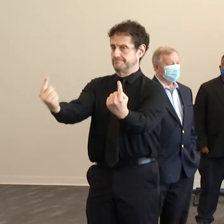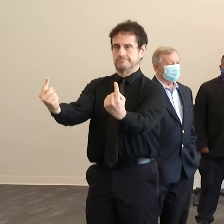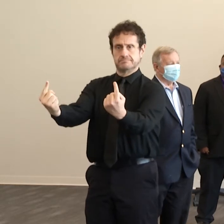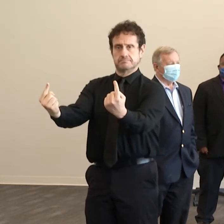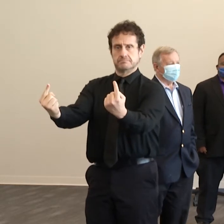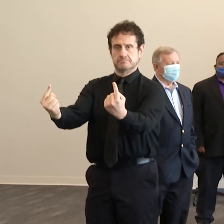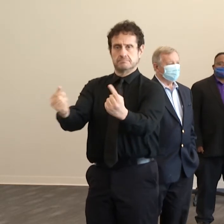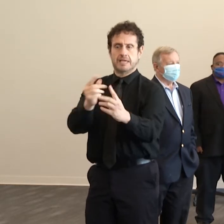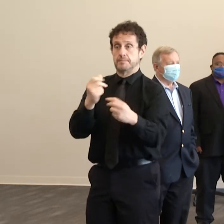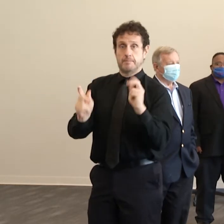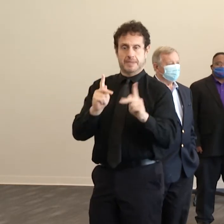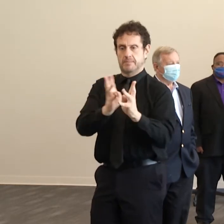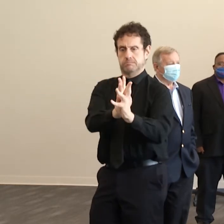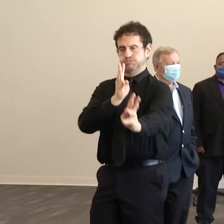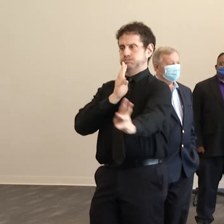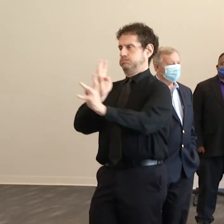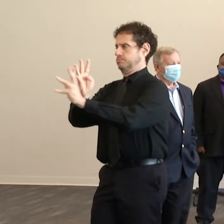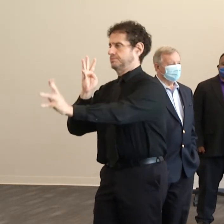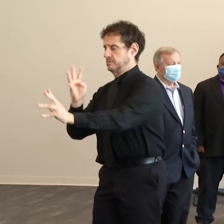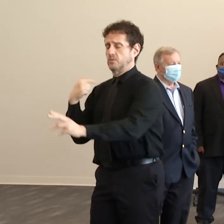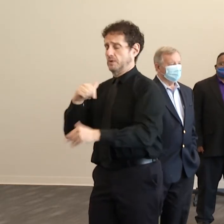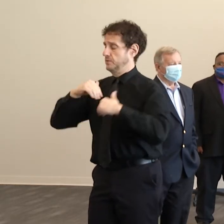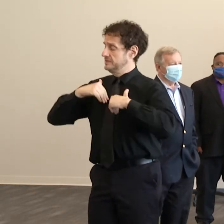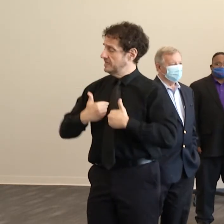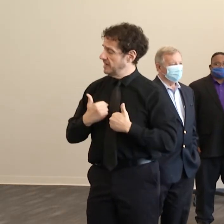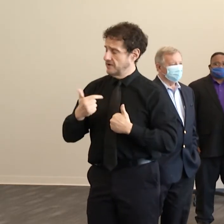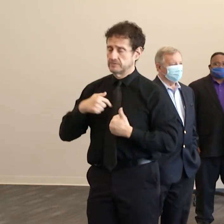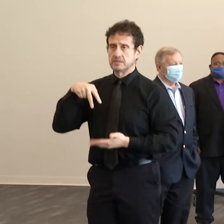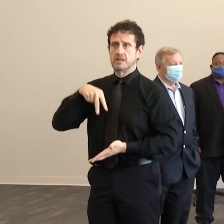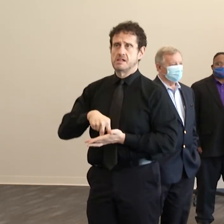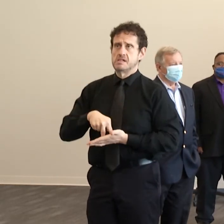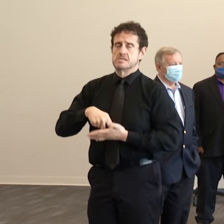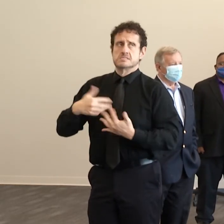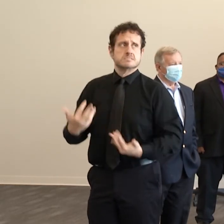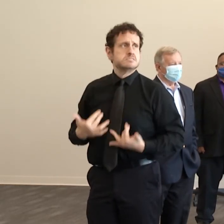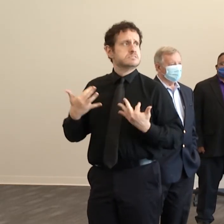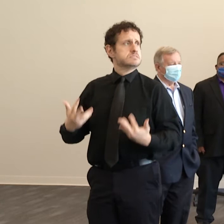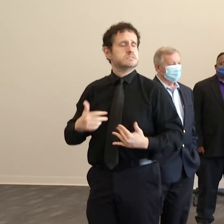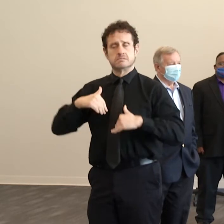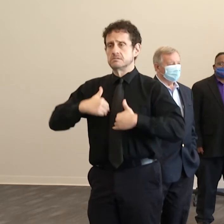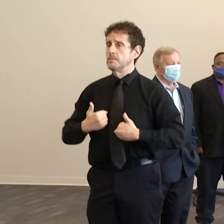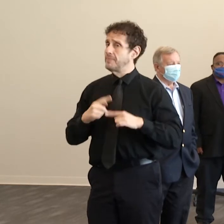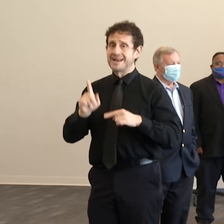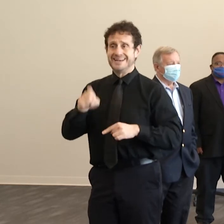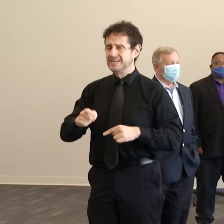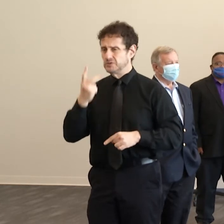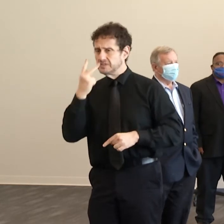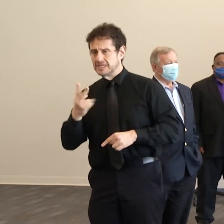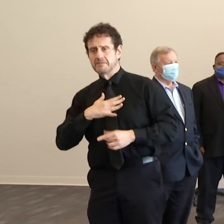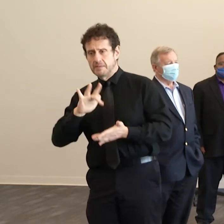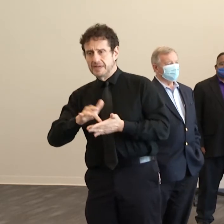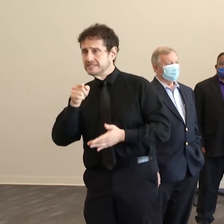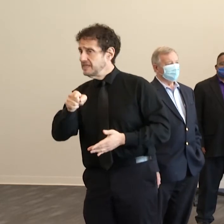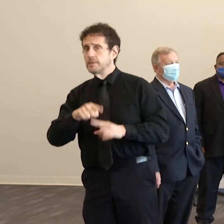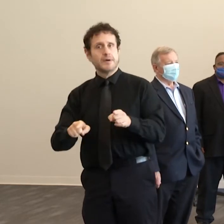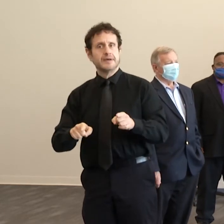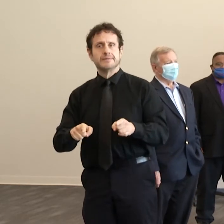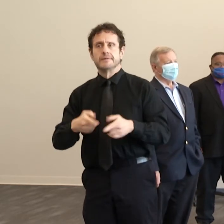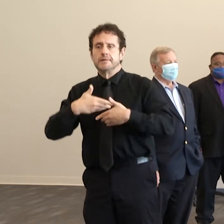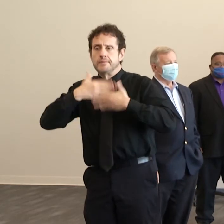there was so many of us standing up there, and we were just tired, and I was just tired, but I needed to see if my medication was there, but it wasn't